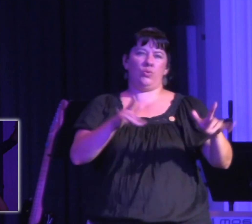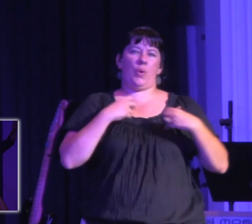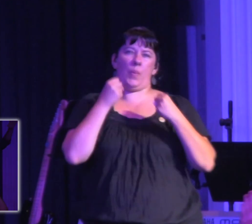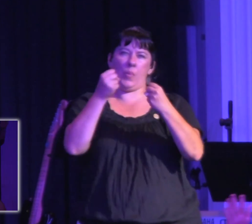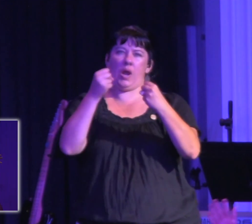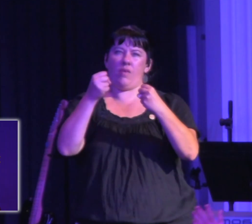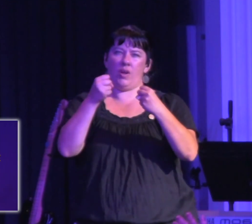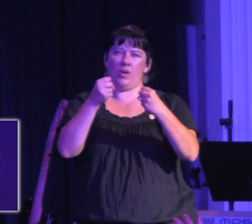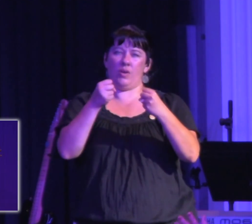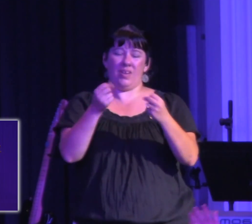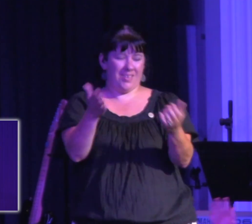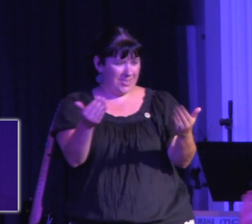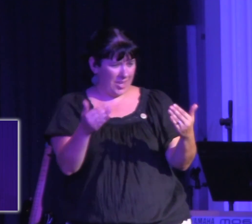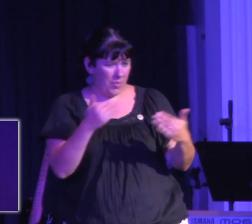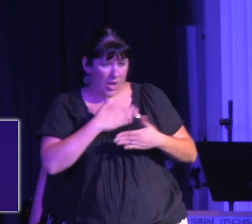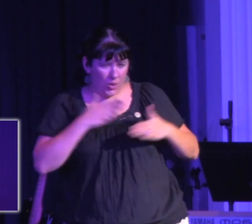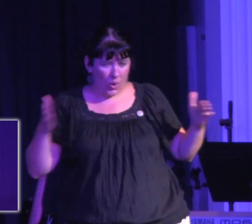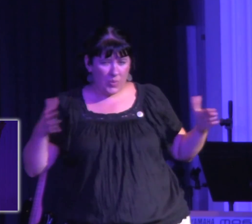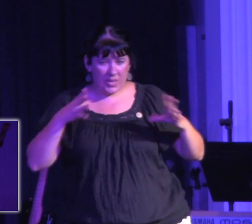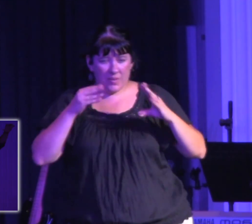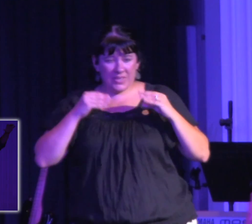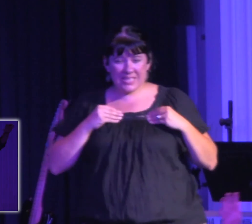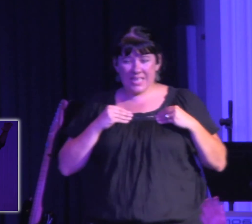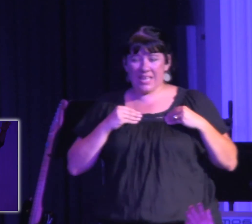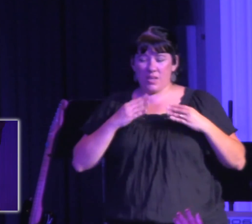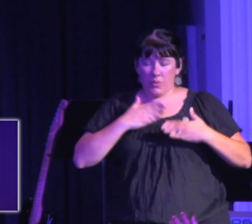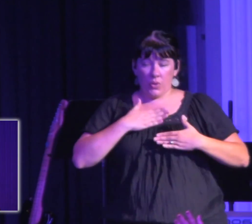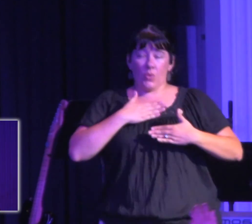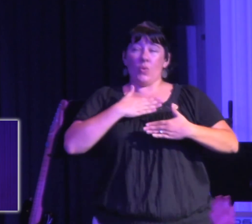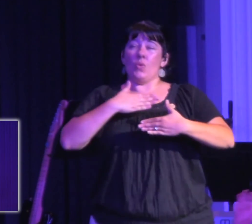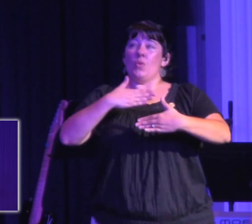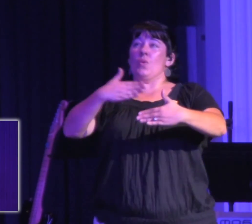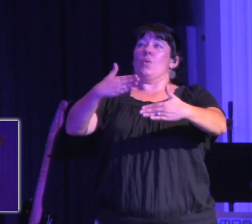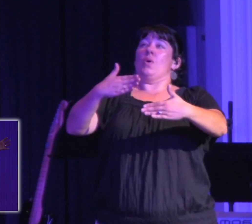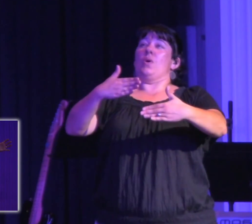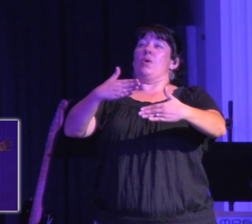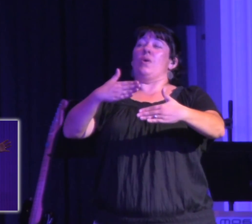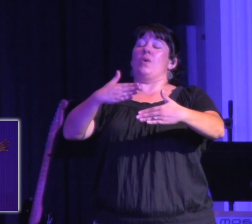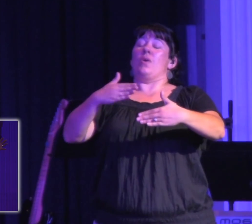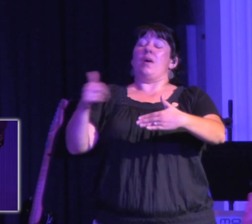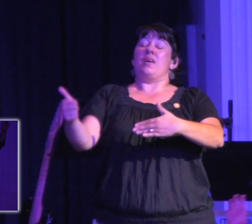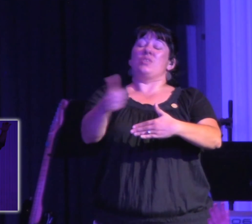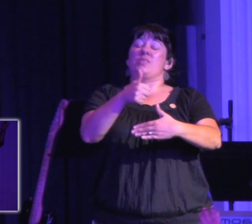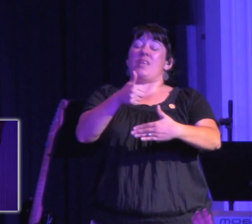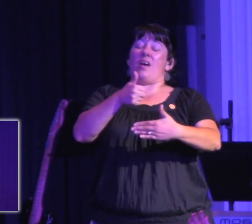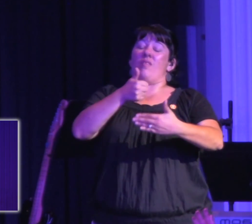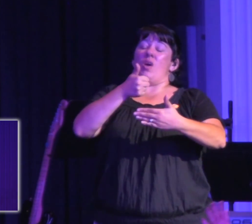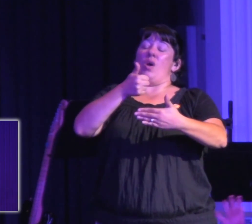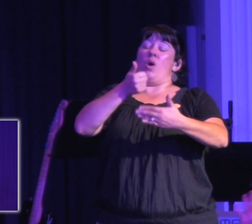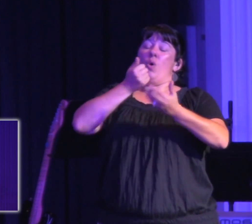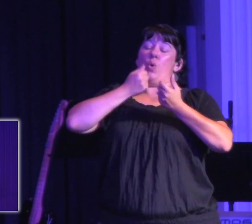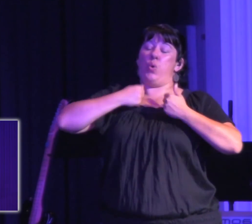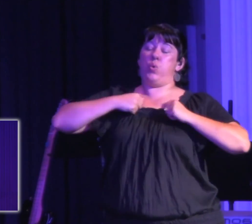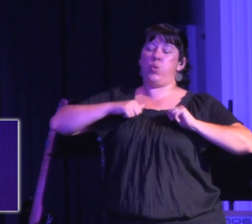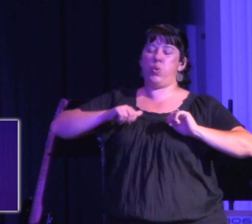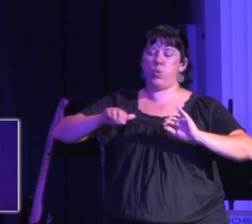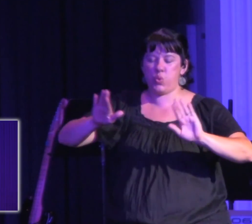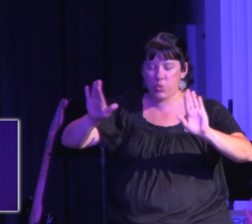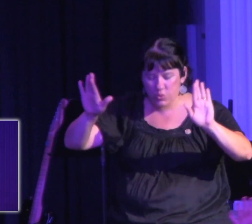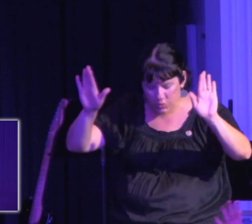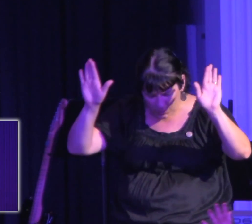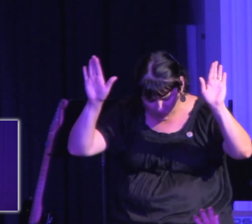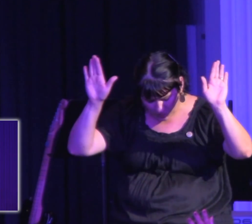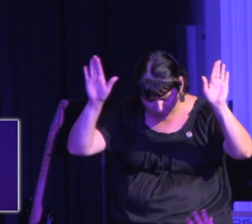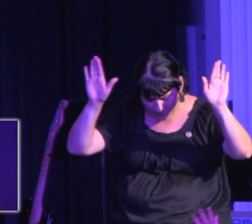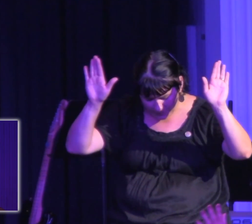way. Come on, receive His love. Come on, just take a deep breath and just release yourself into the hands of a loving God. Lord, we